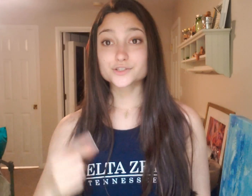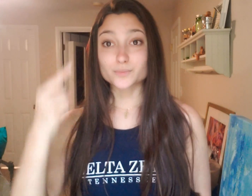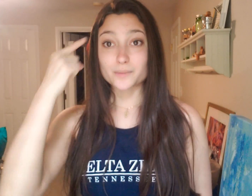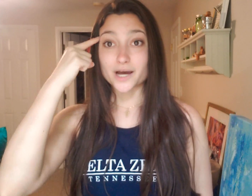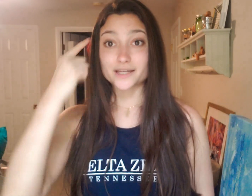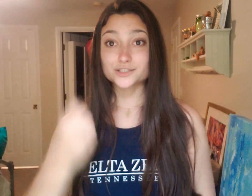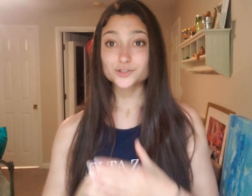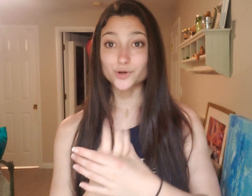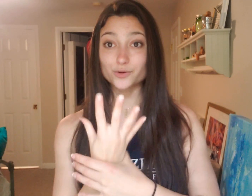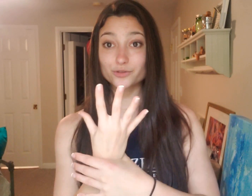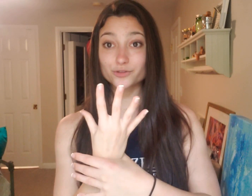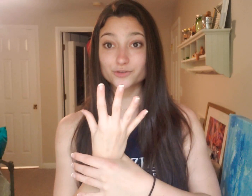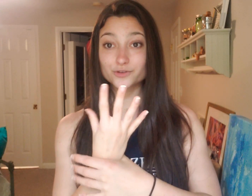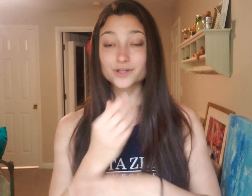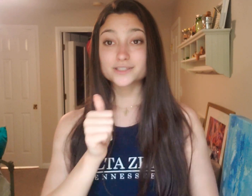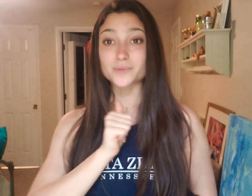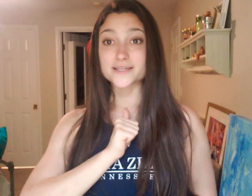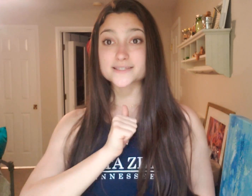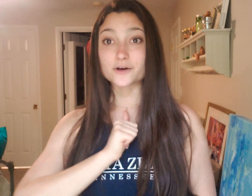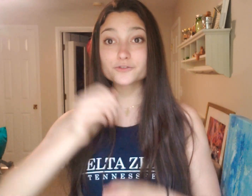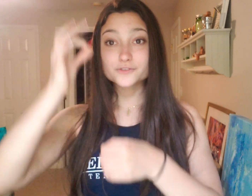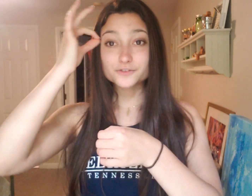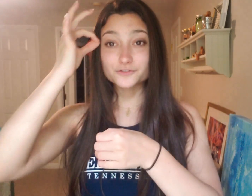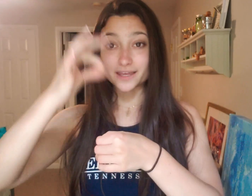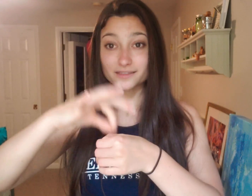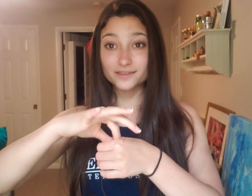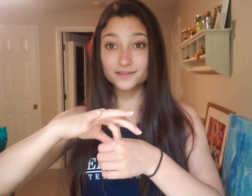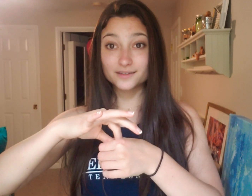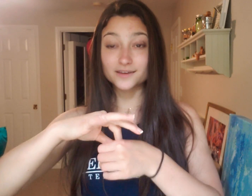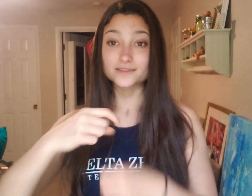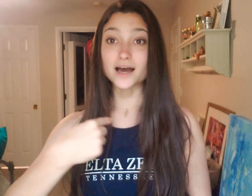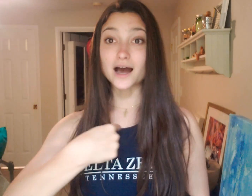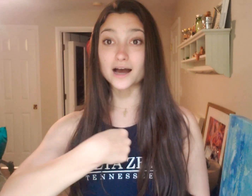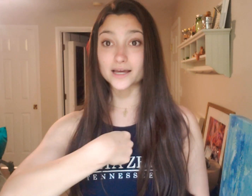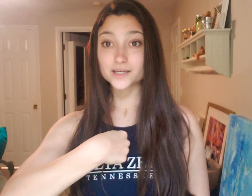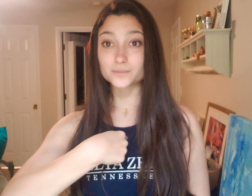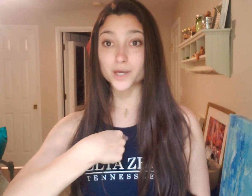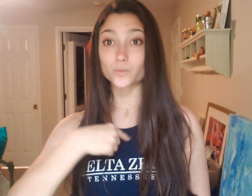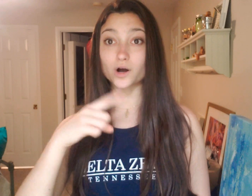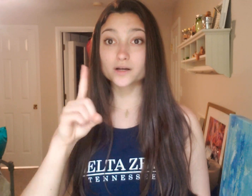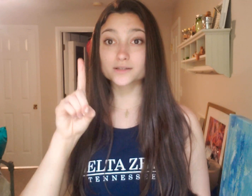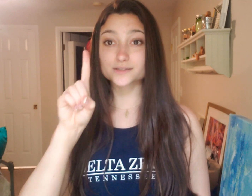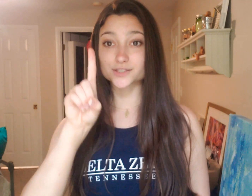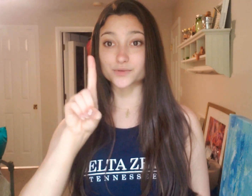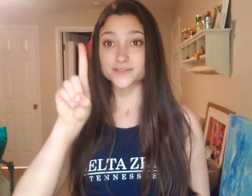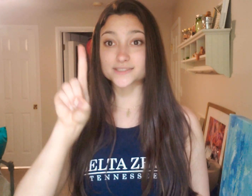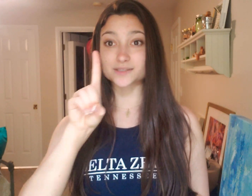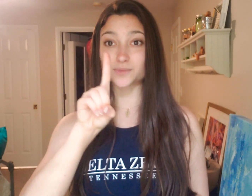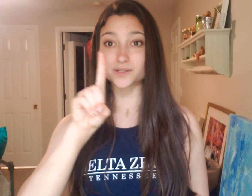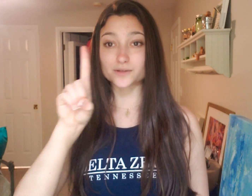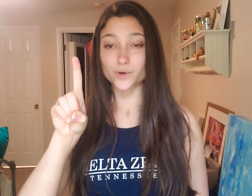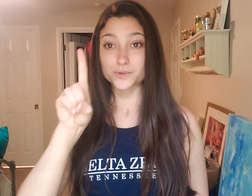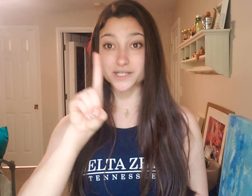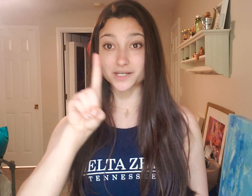To my mind, growth. To myself, faith, that I may walk, so this is going to be representing a